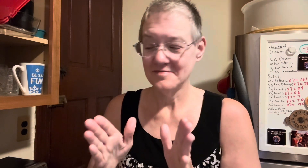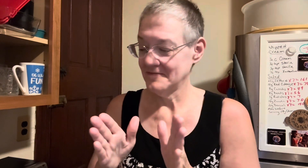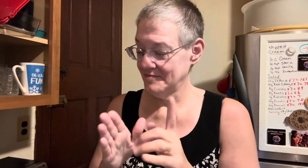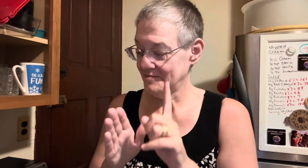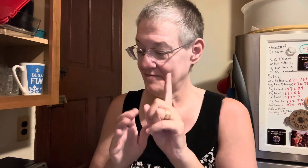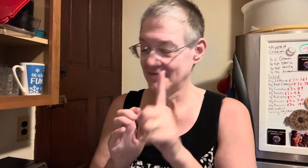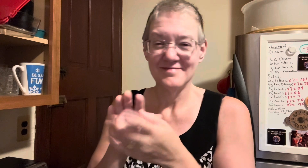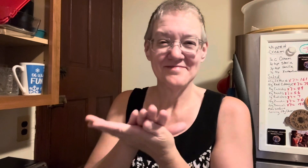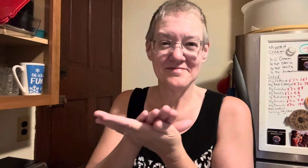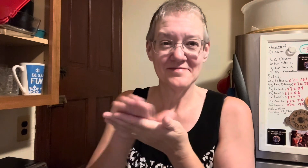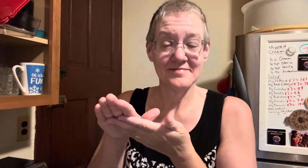interpreter.